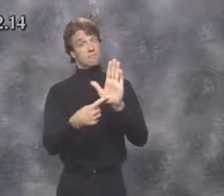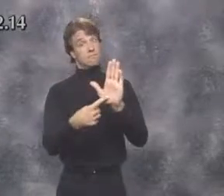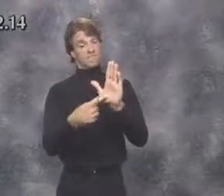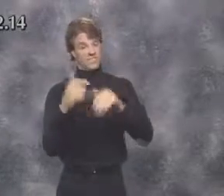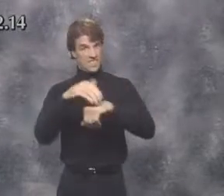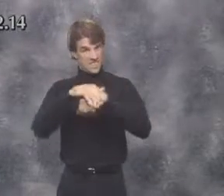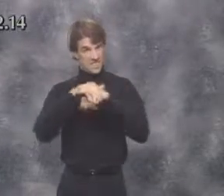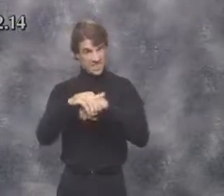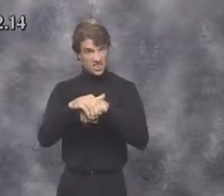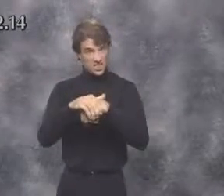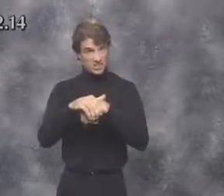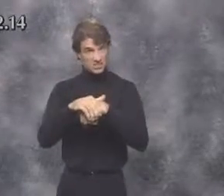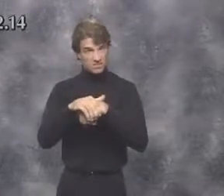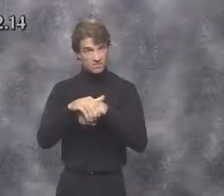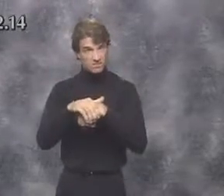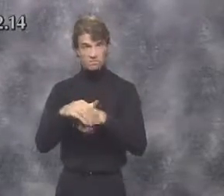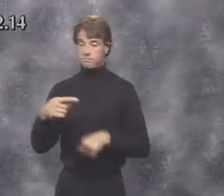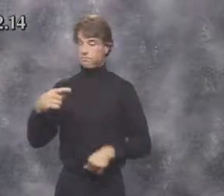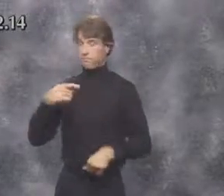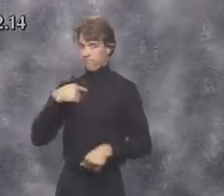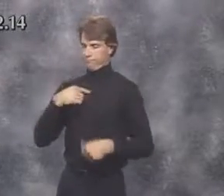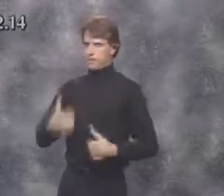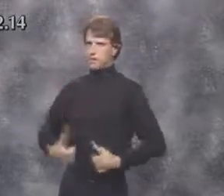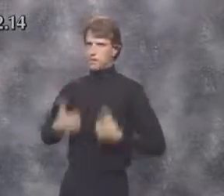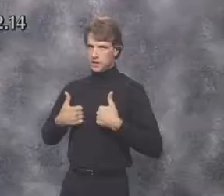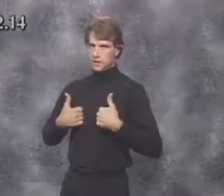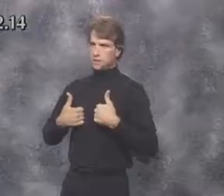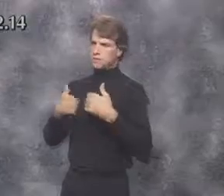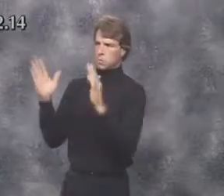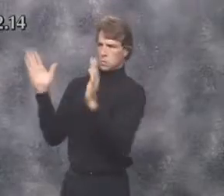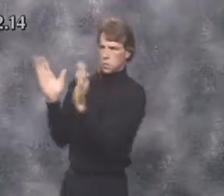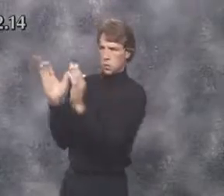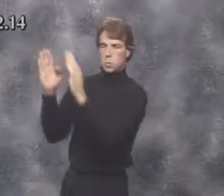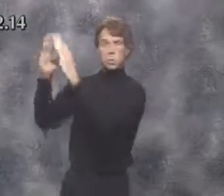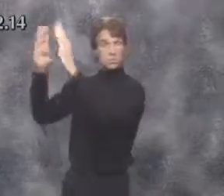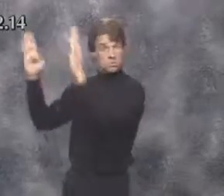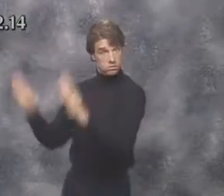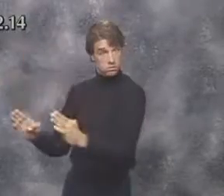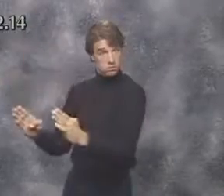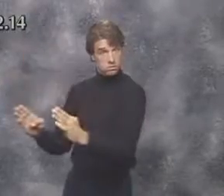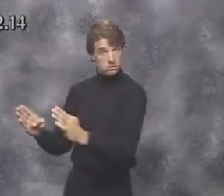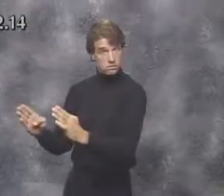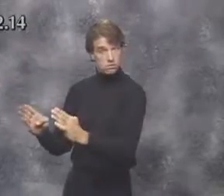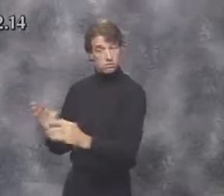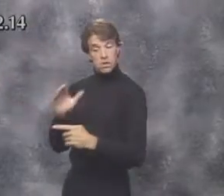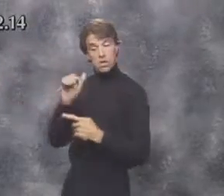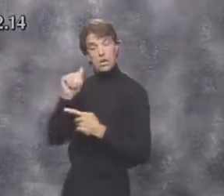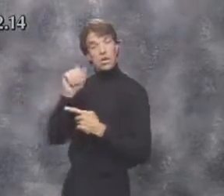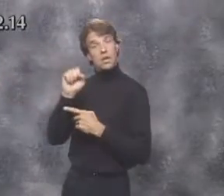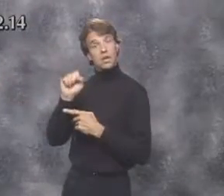Another example, in English, I live in a small house.